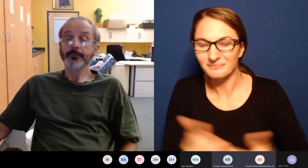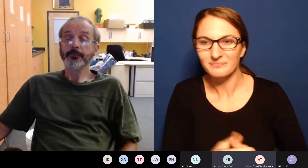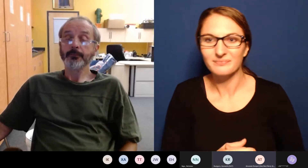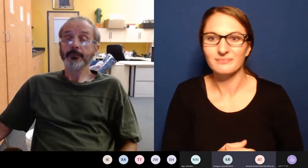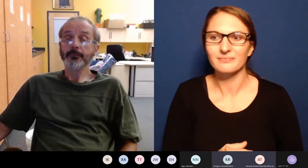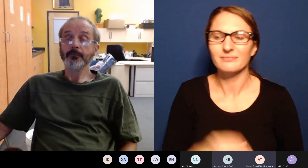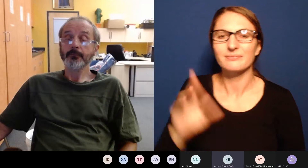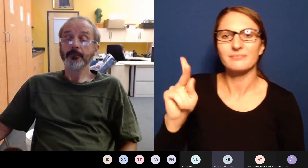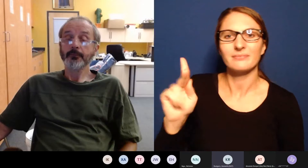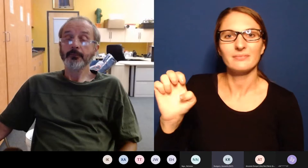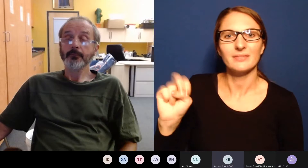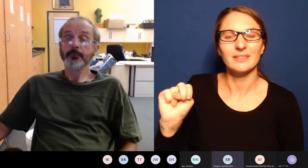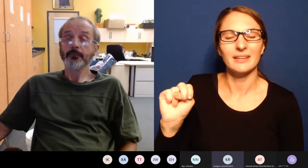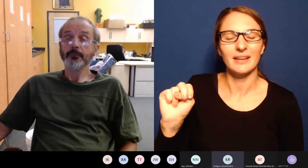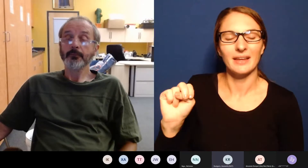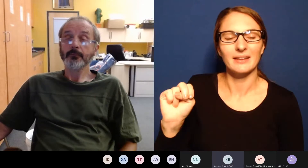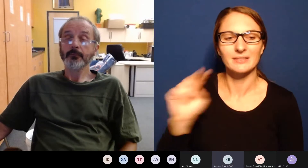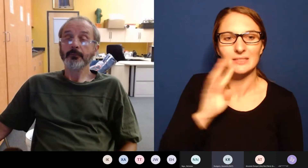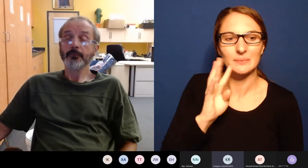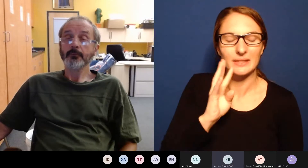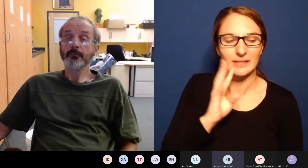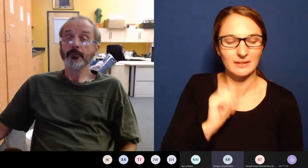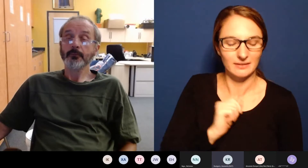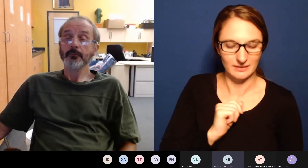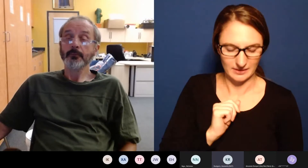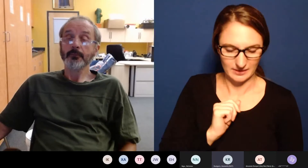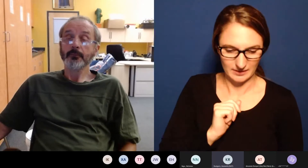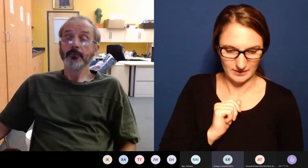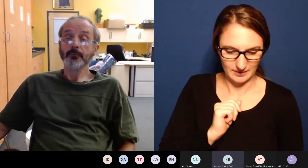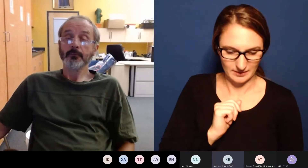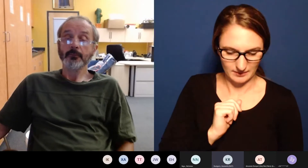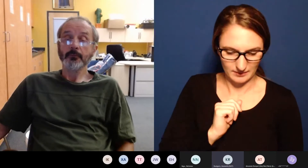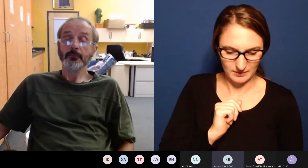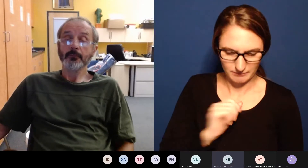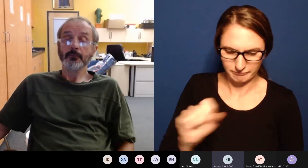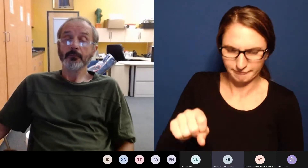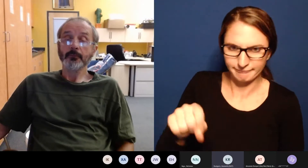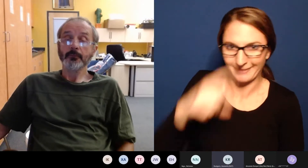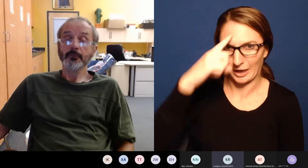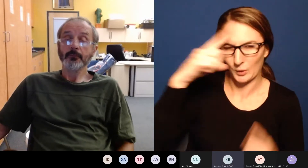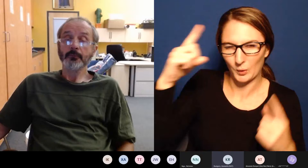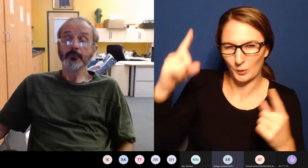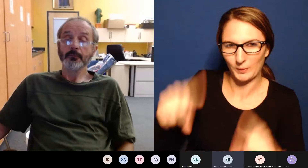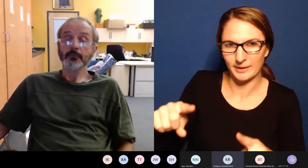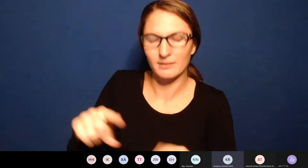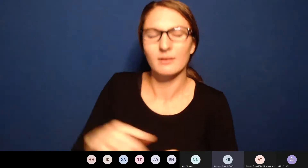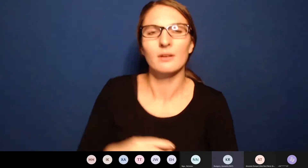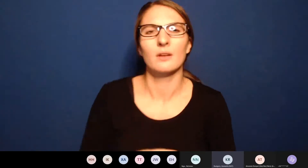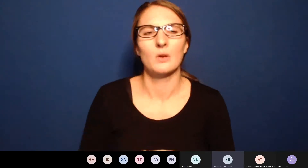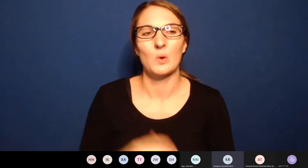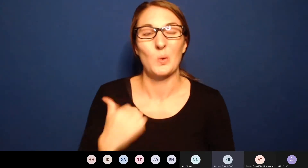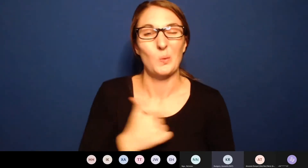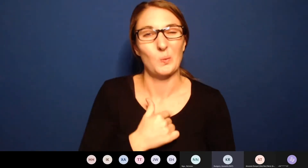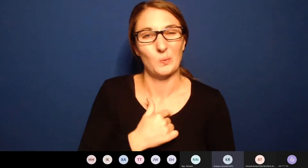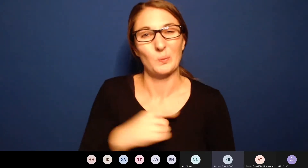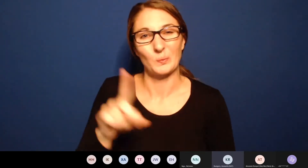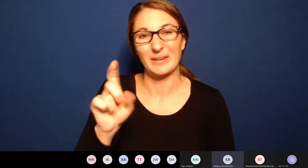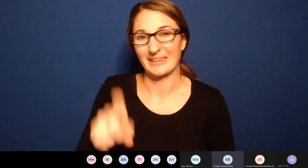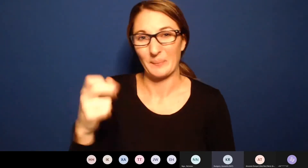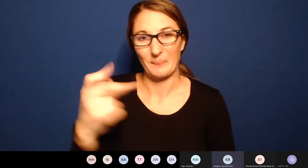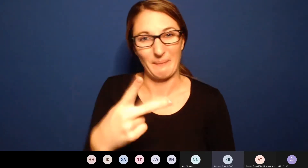is Ken. So I agree that we really need to get this back